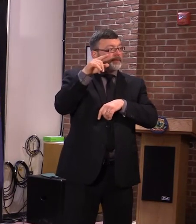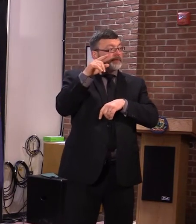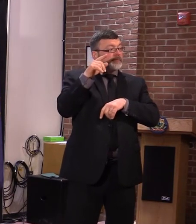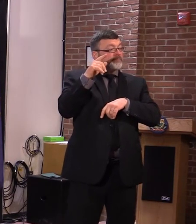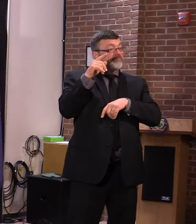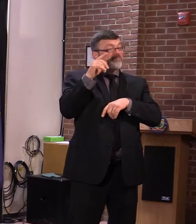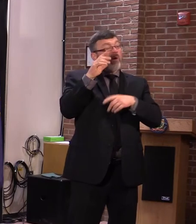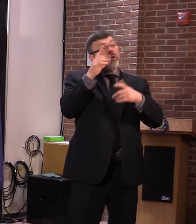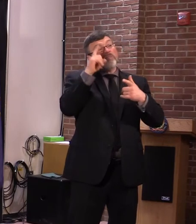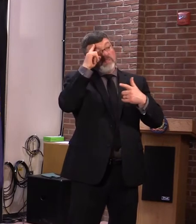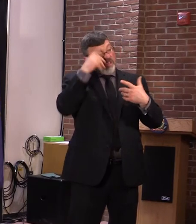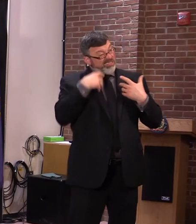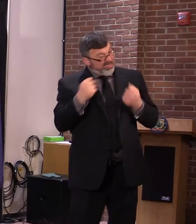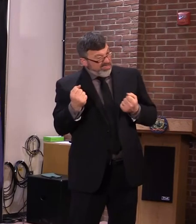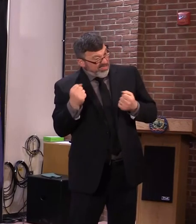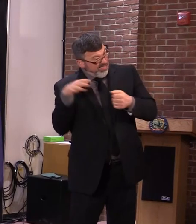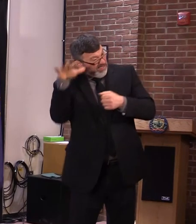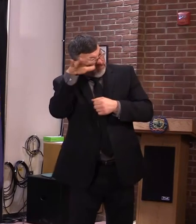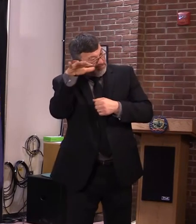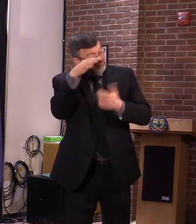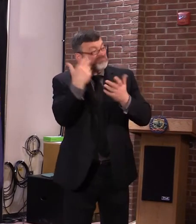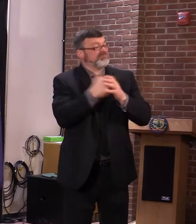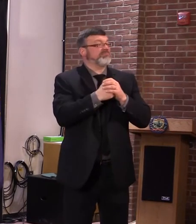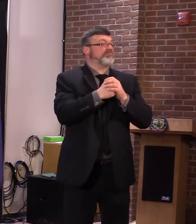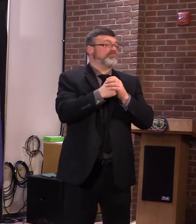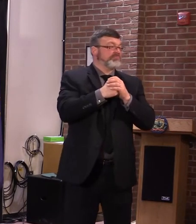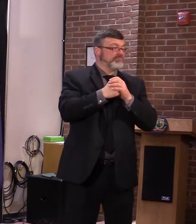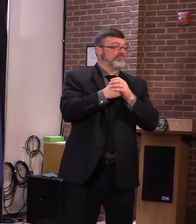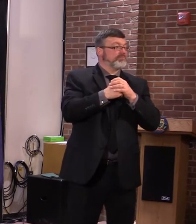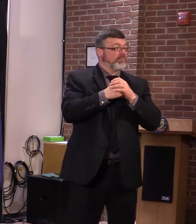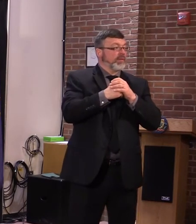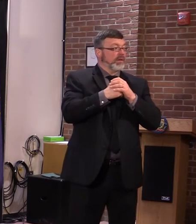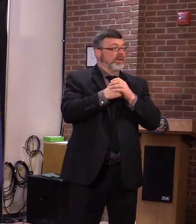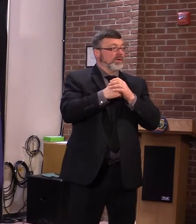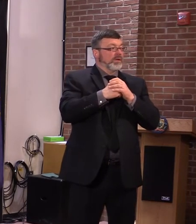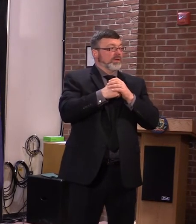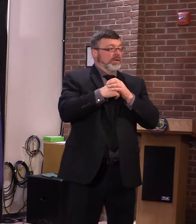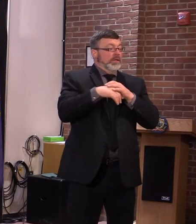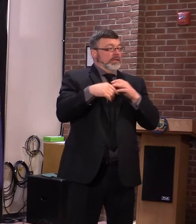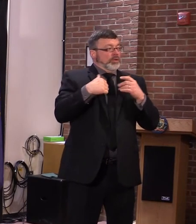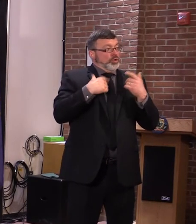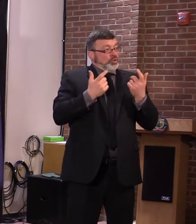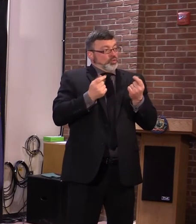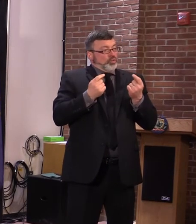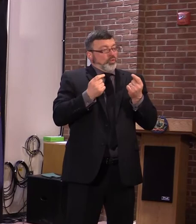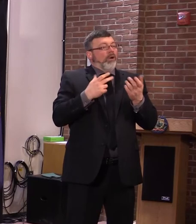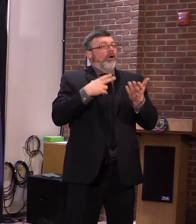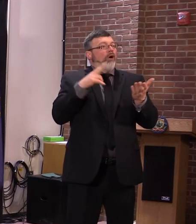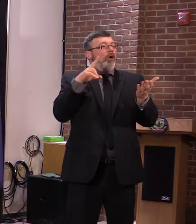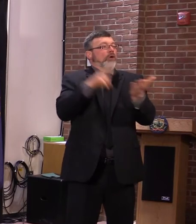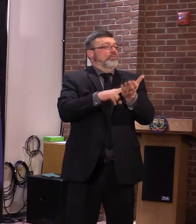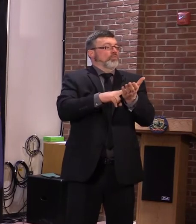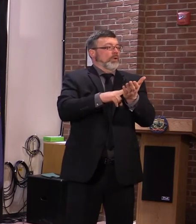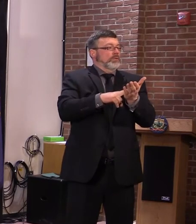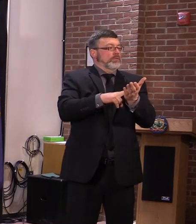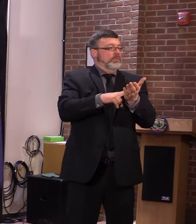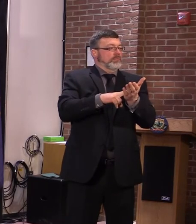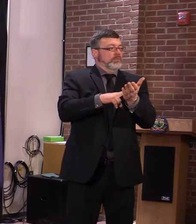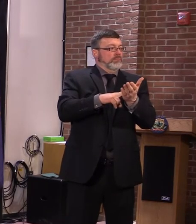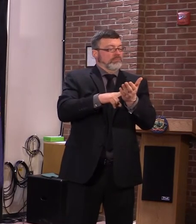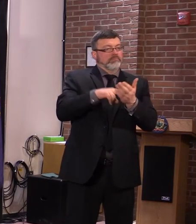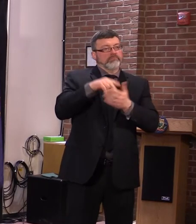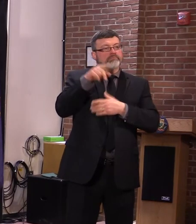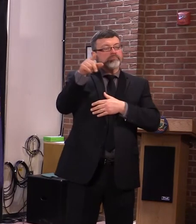health organizations supporting the Department of Children and Families, we're using a contract that we have with TLC, which